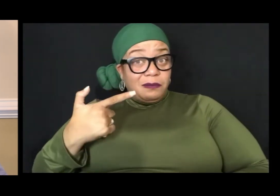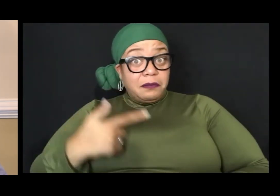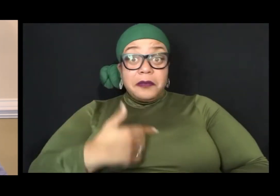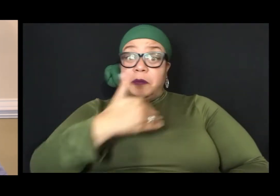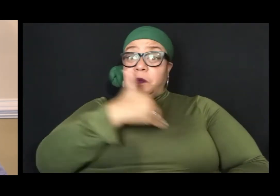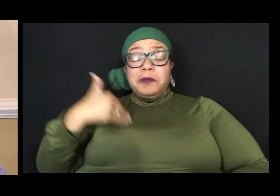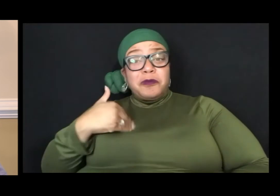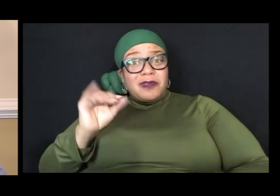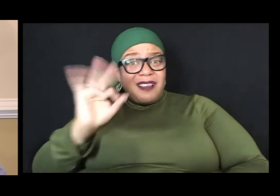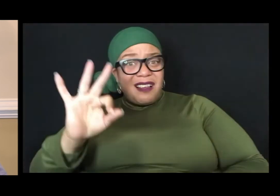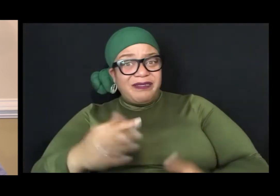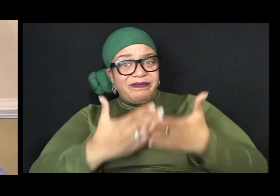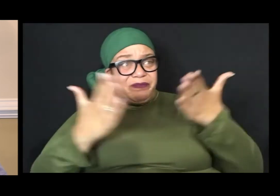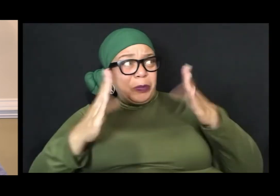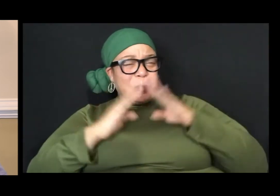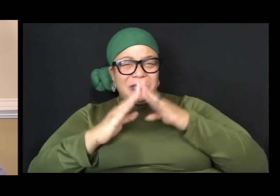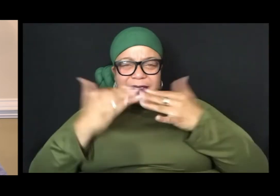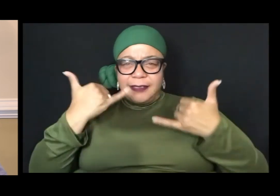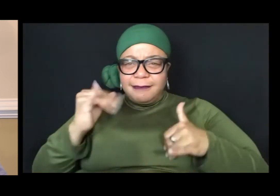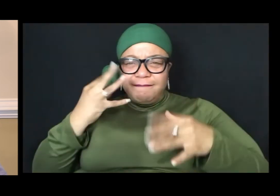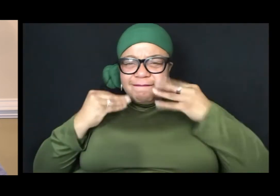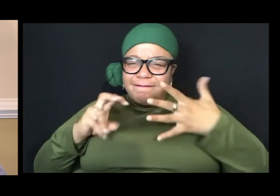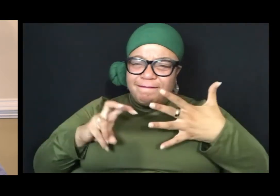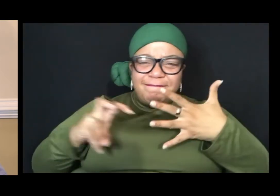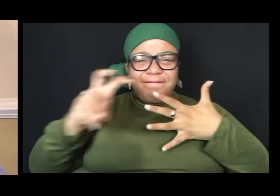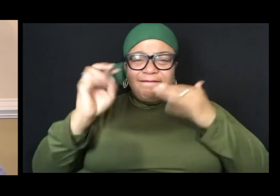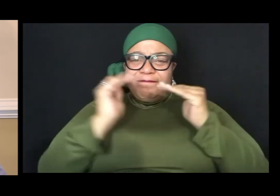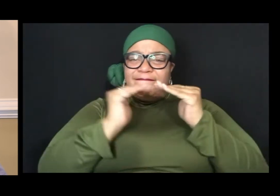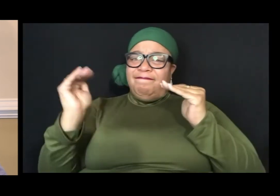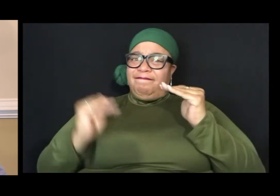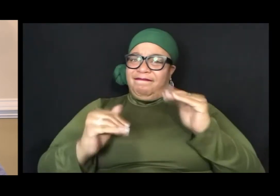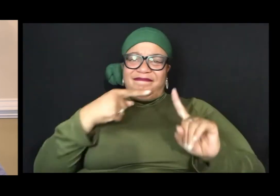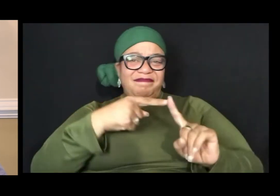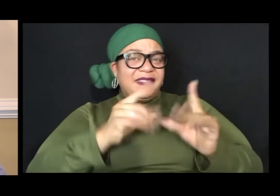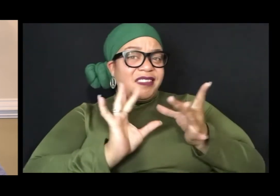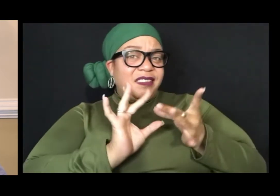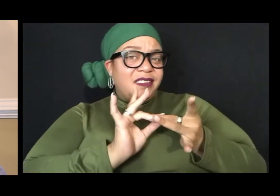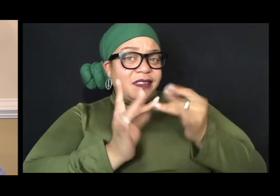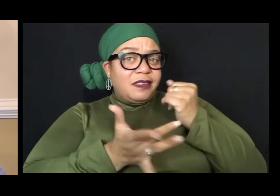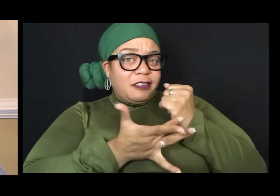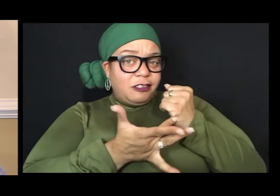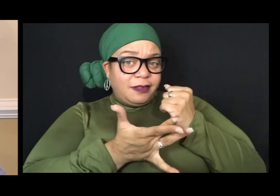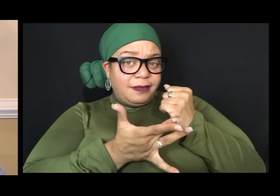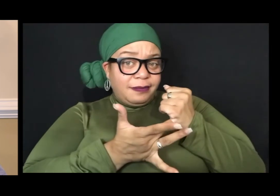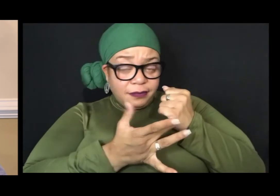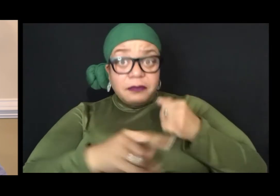2021, members of the community are still experiencing inequities when it comes to